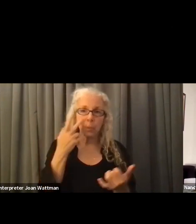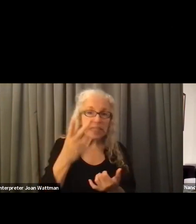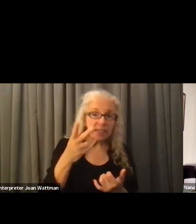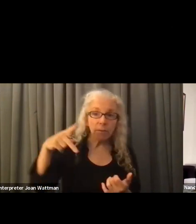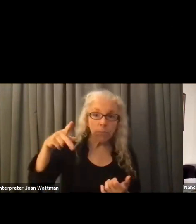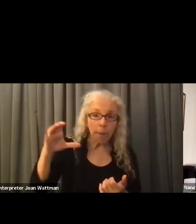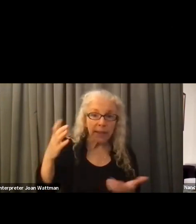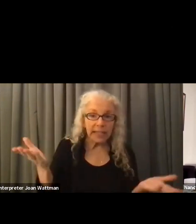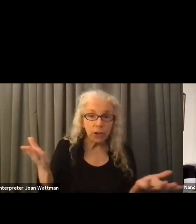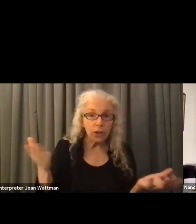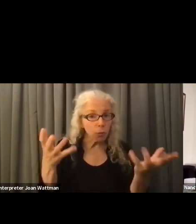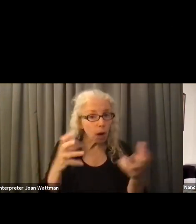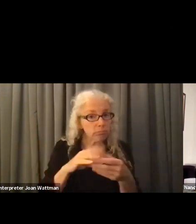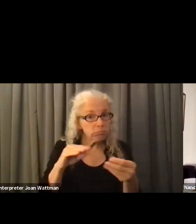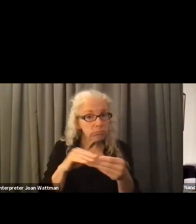wishes to address us.